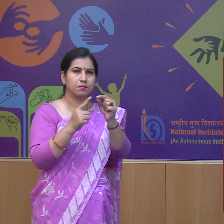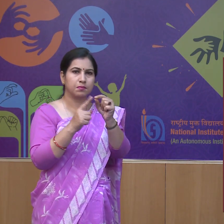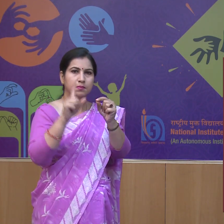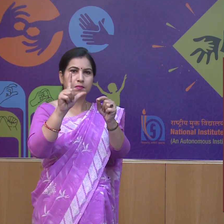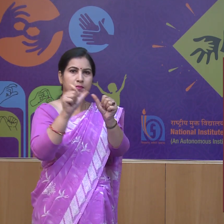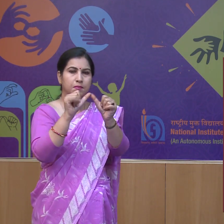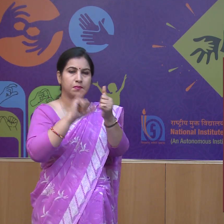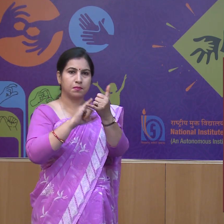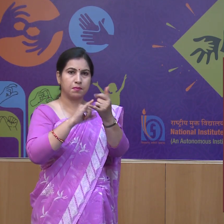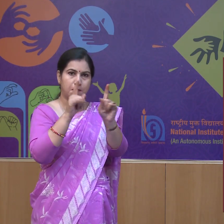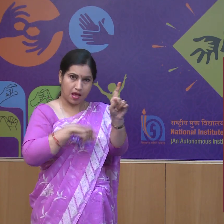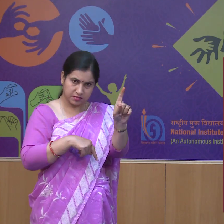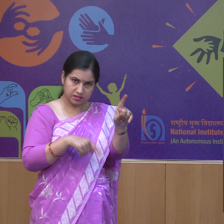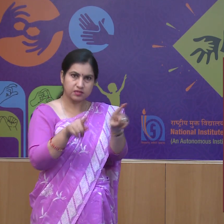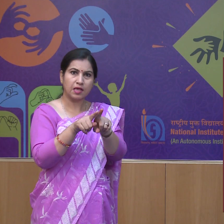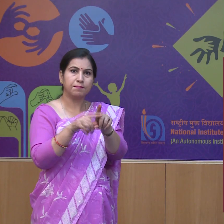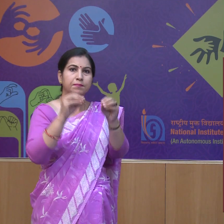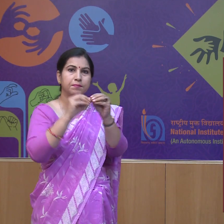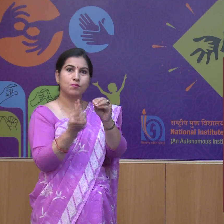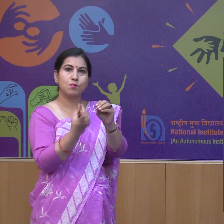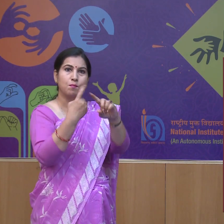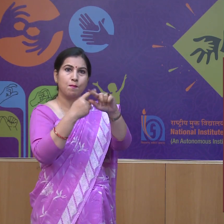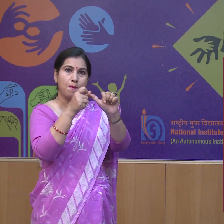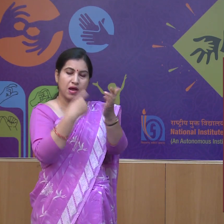a strong political force in India.